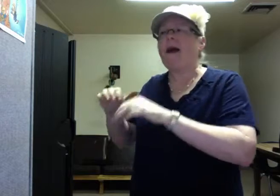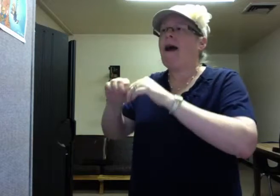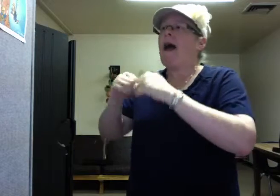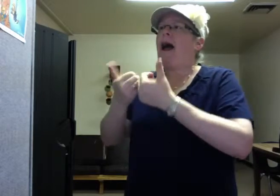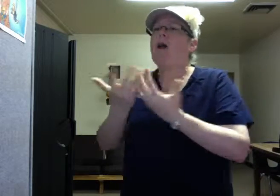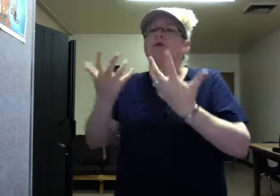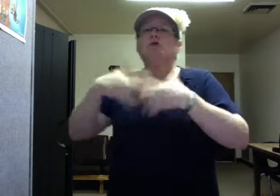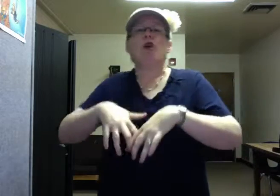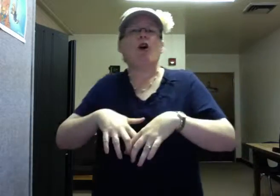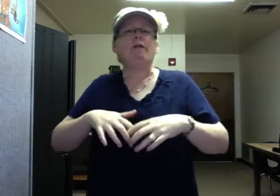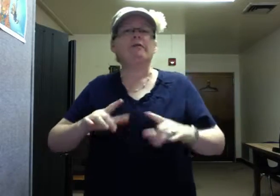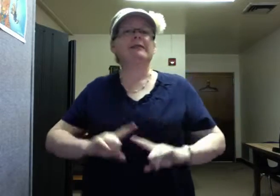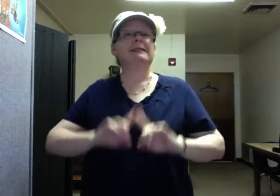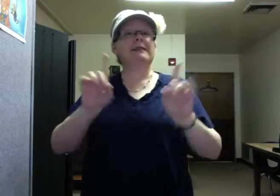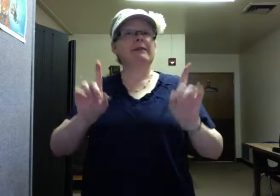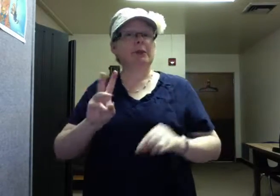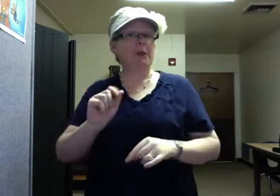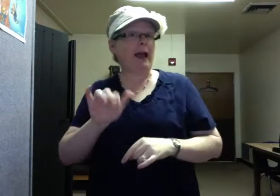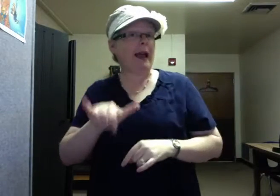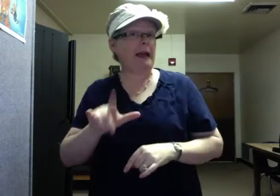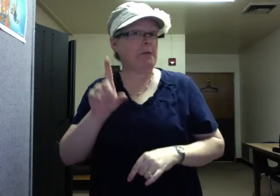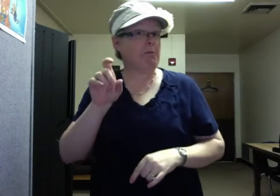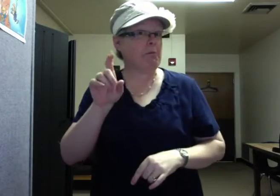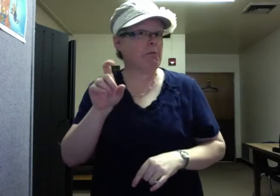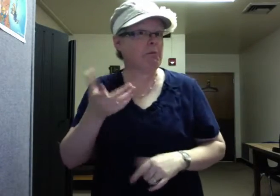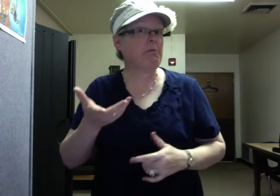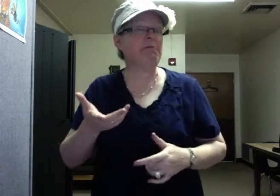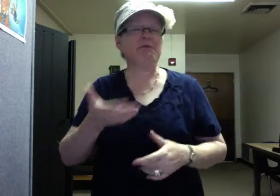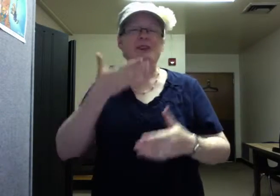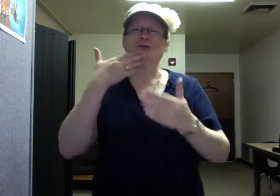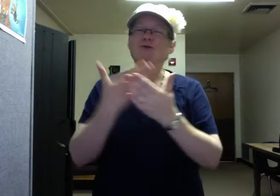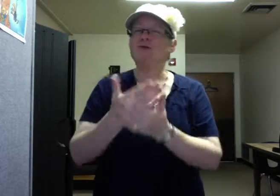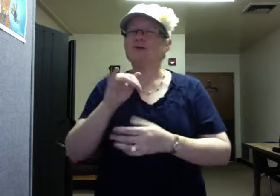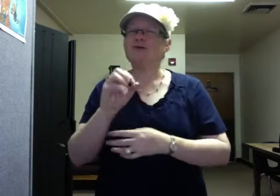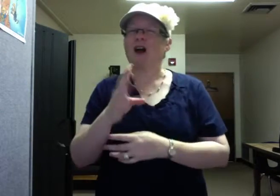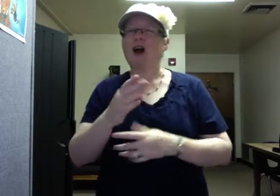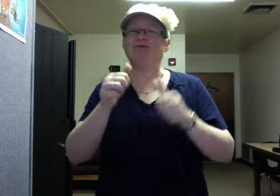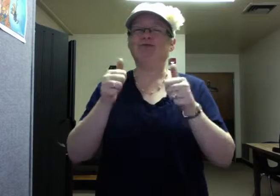this problem a different way. Great job today. Good luck on the next one on your own.